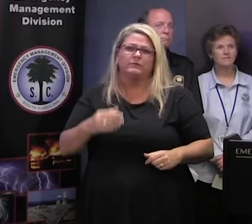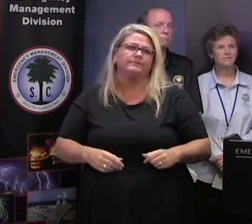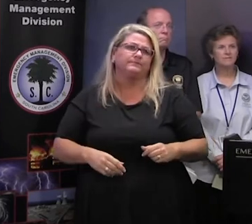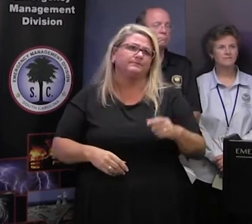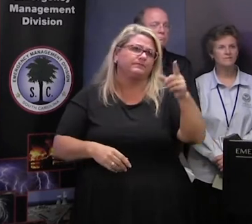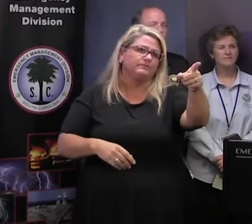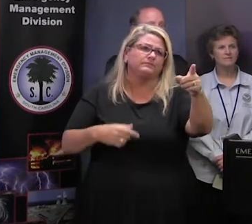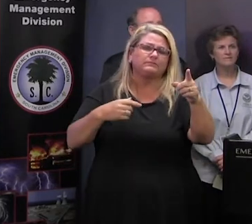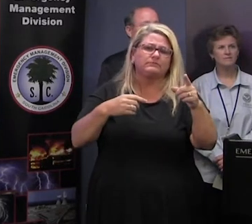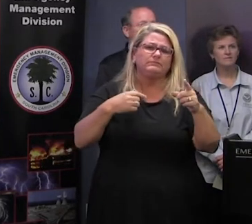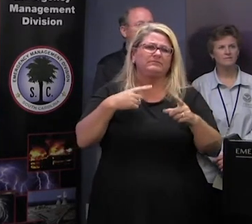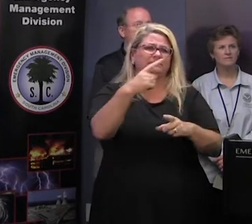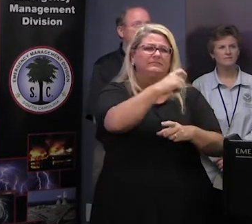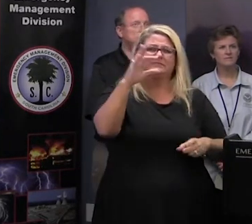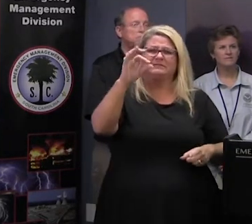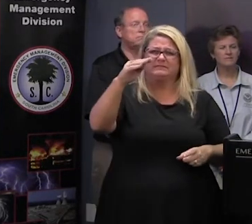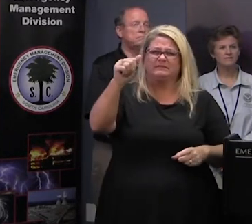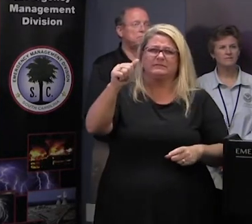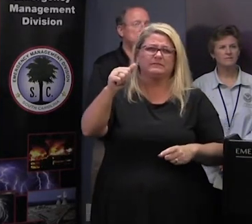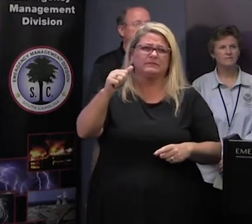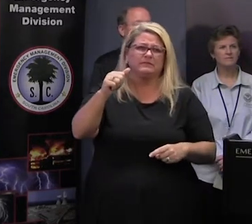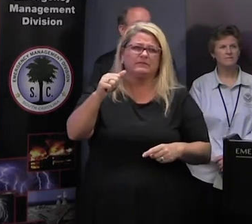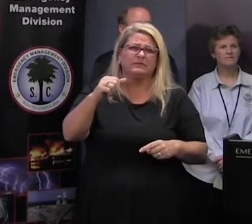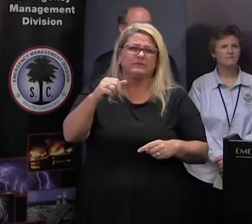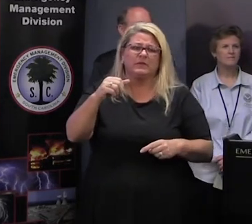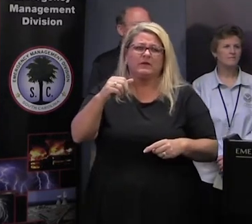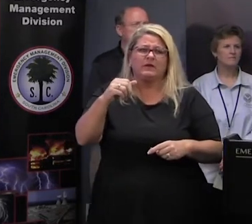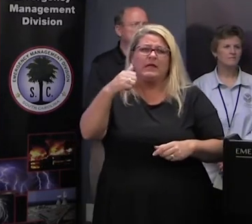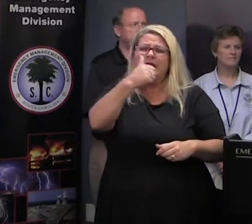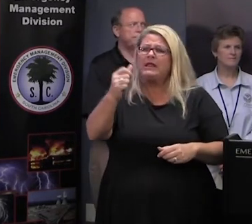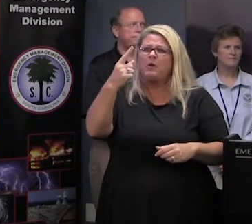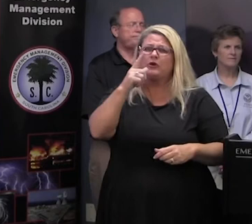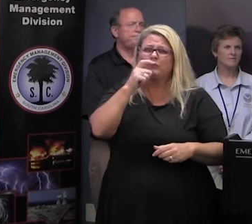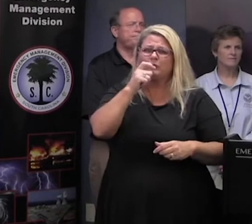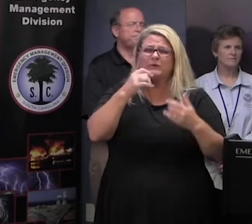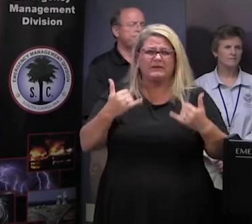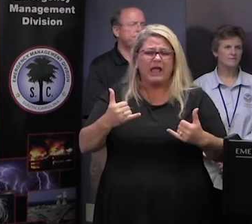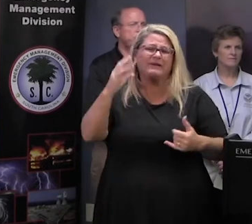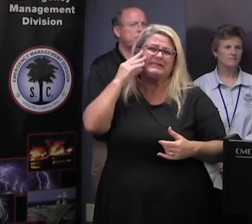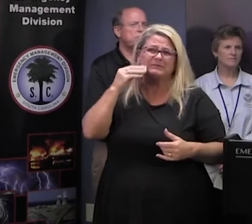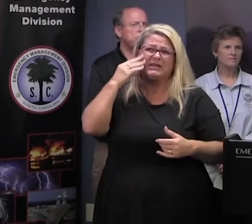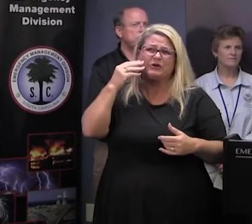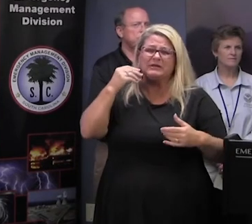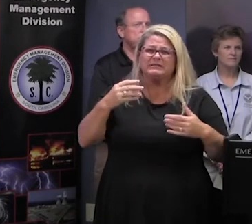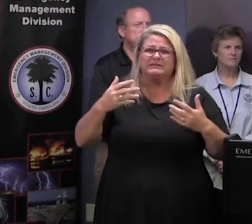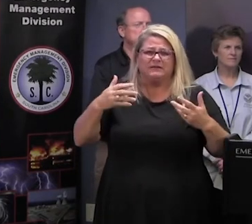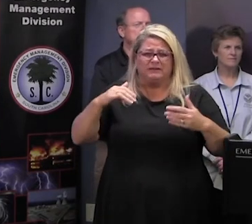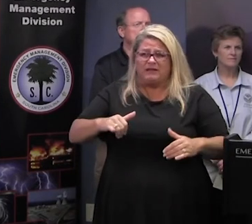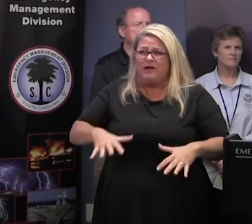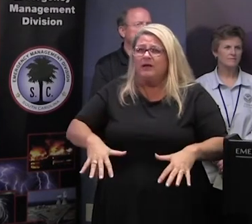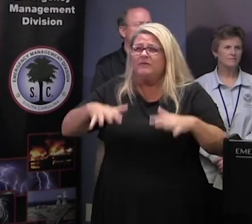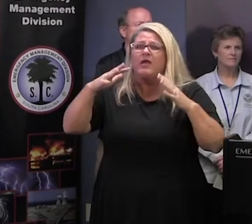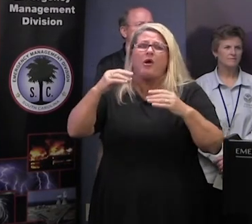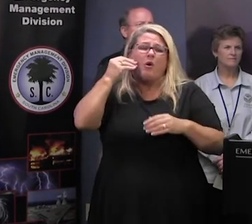I have to ask, for someone who may be watching this and they're going through this period of time and they're just overwhelmed and they're trying